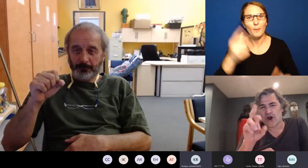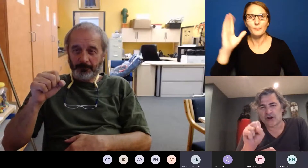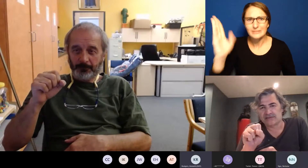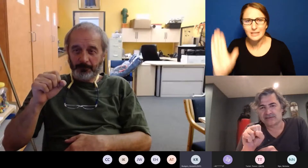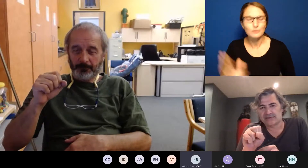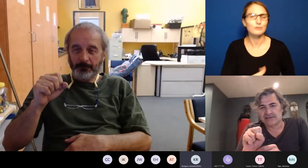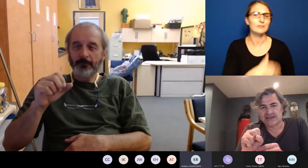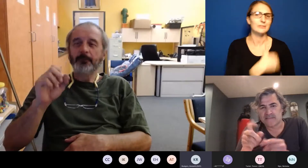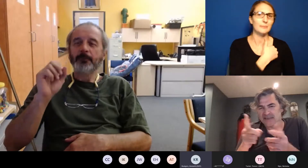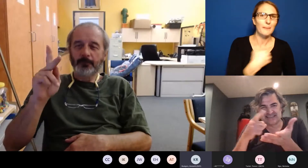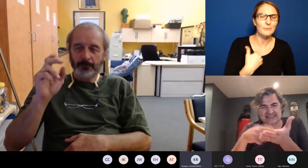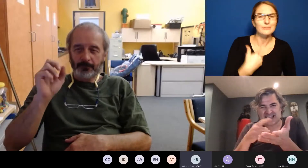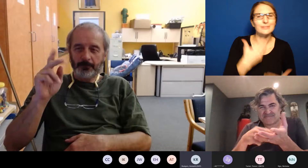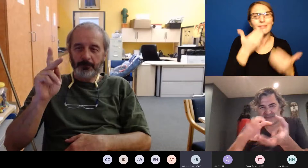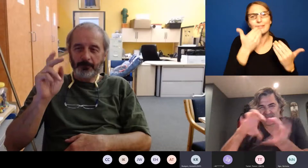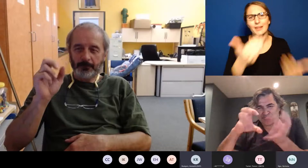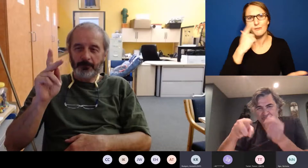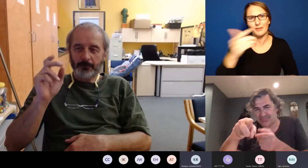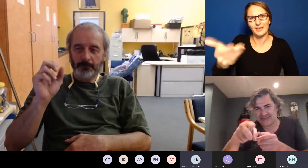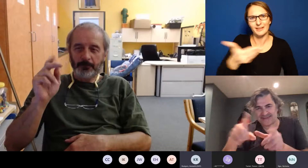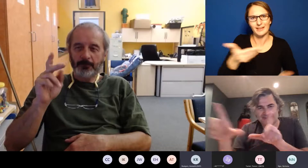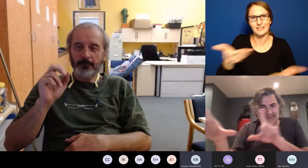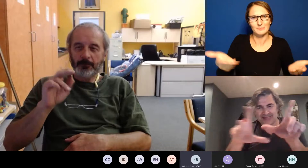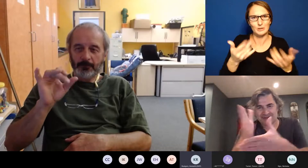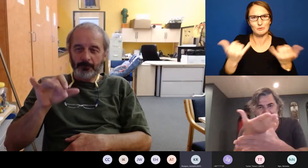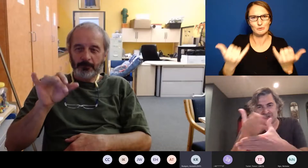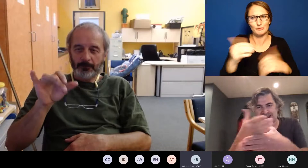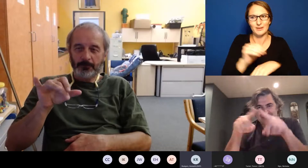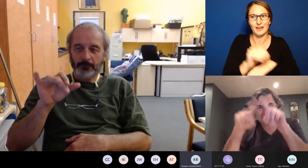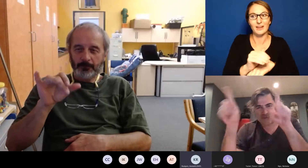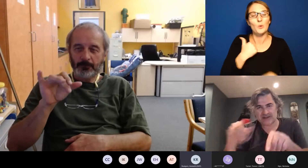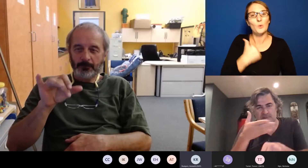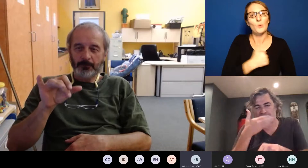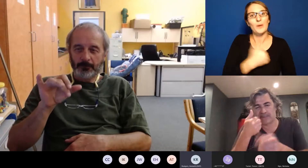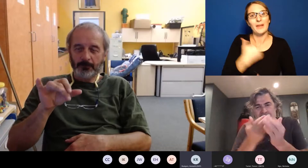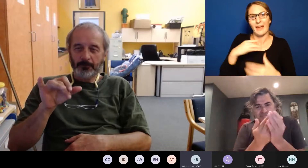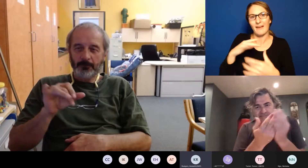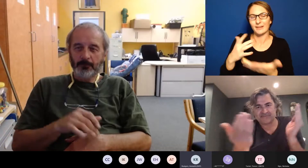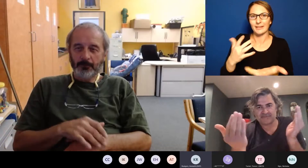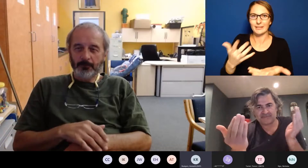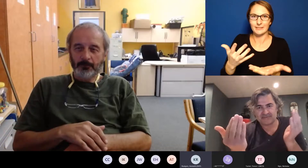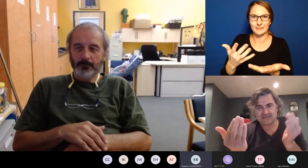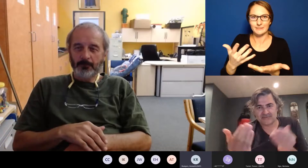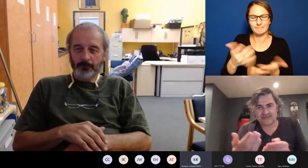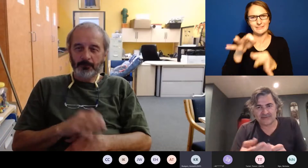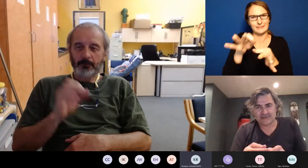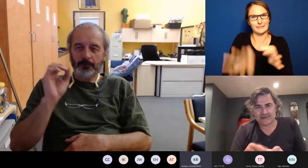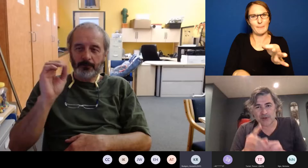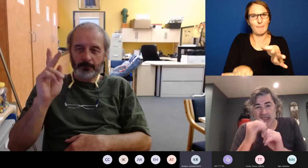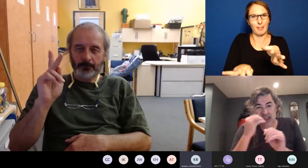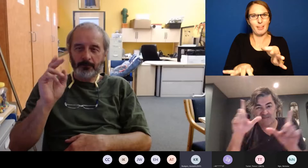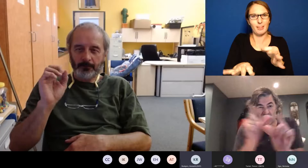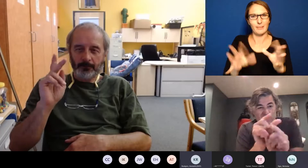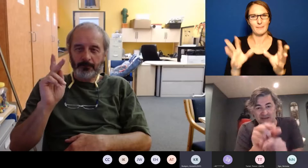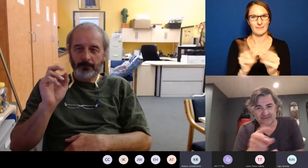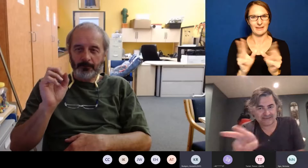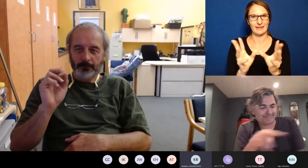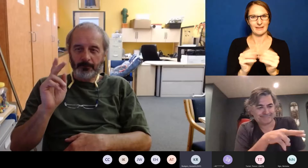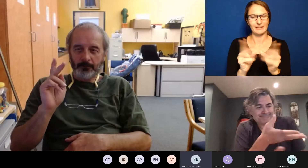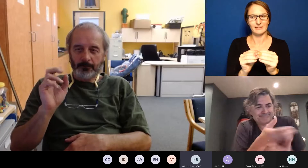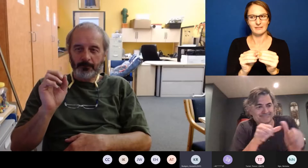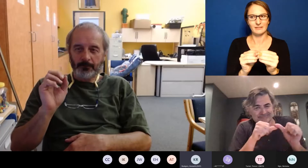and thank you all guests for being here tonight. We have a relatively simple meeting. We